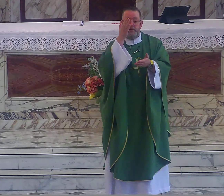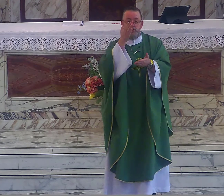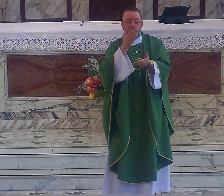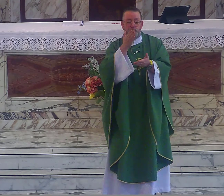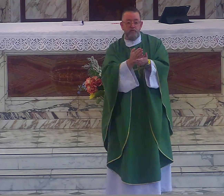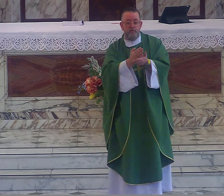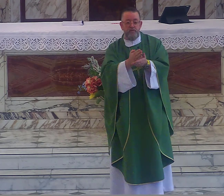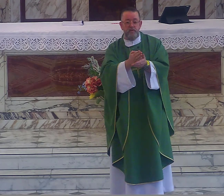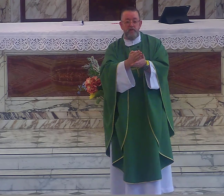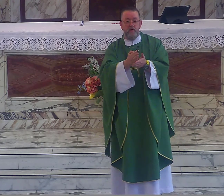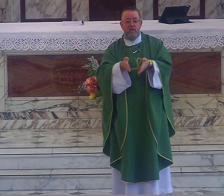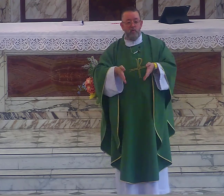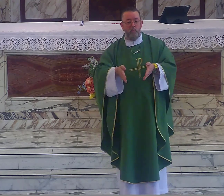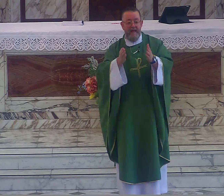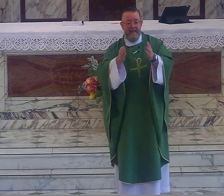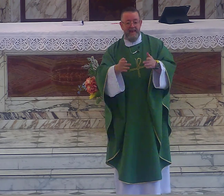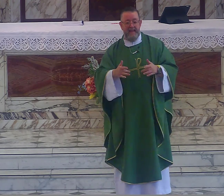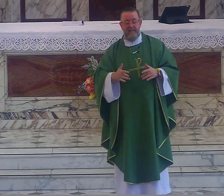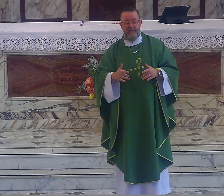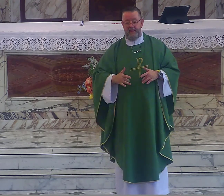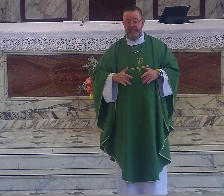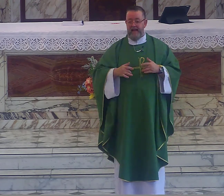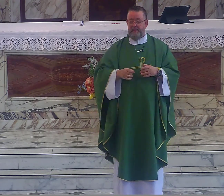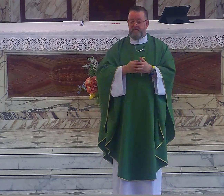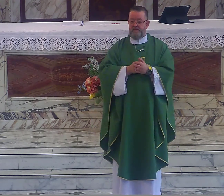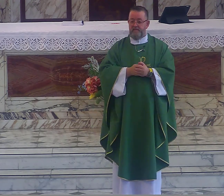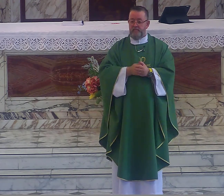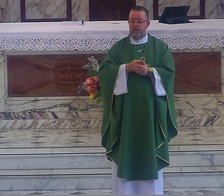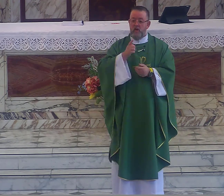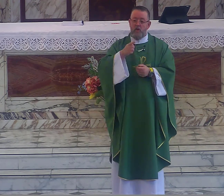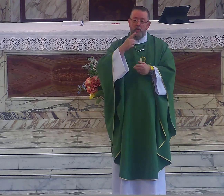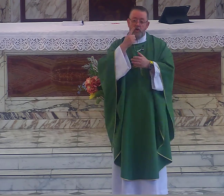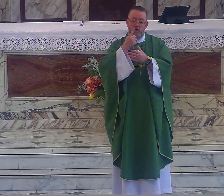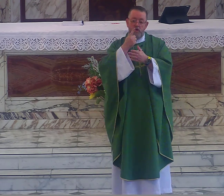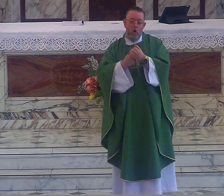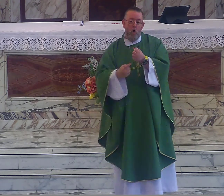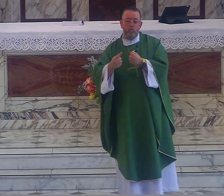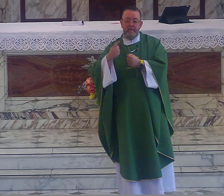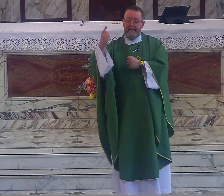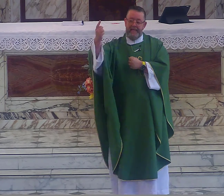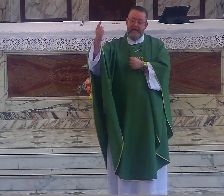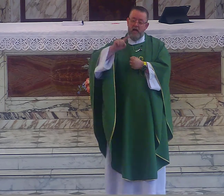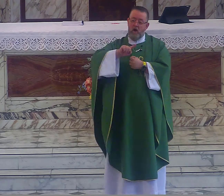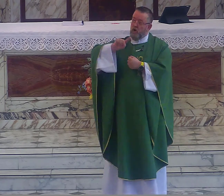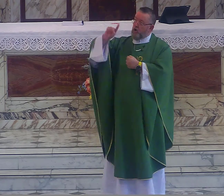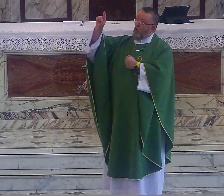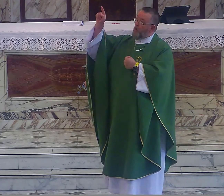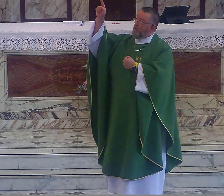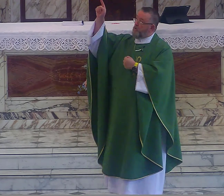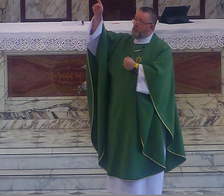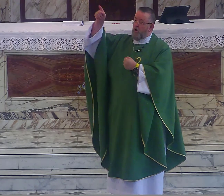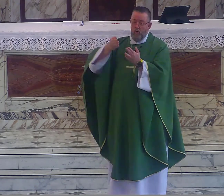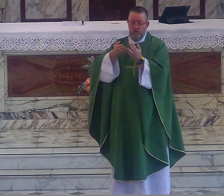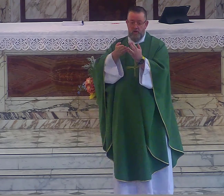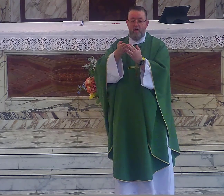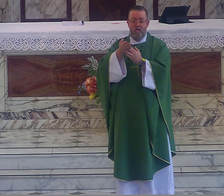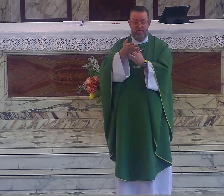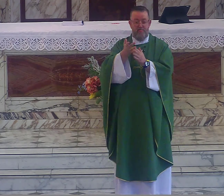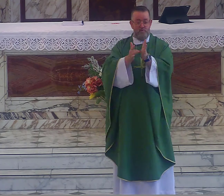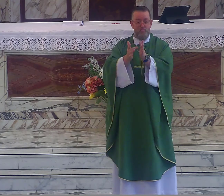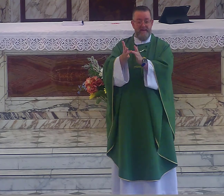I am the truth, the way, the life. You can only go to